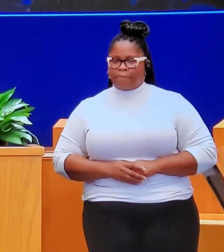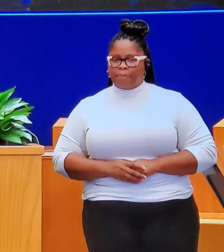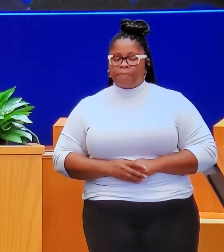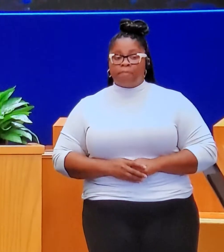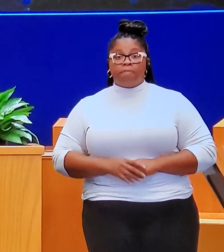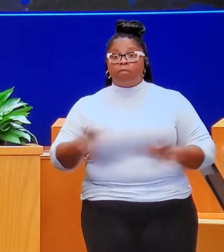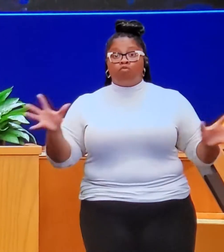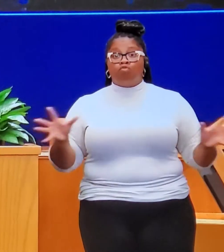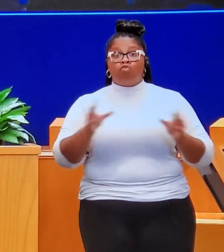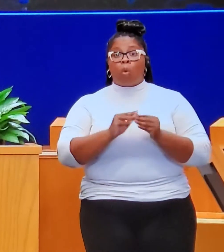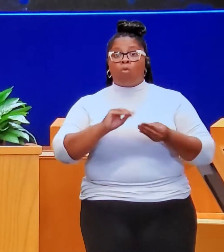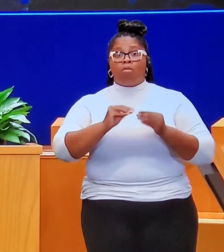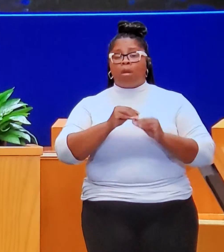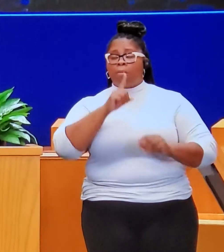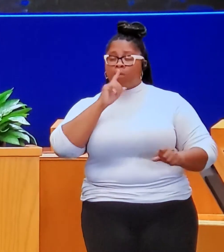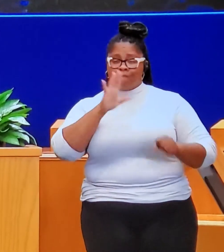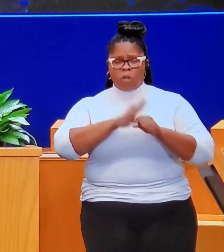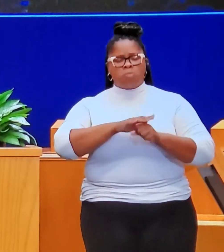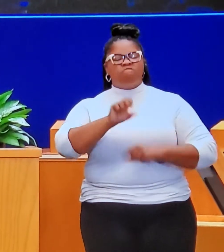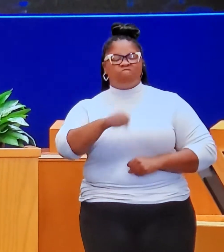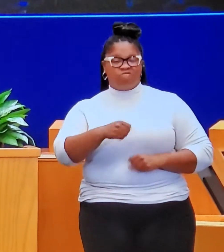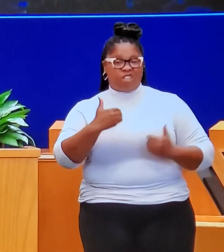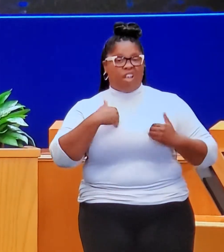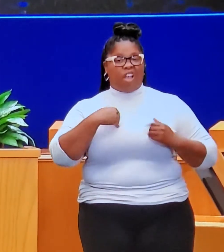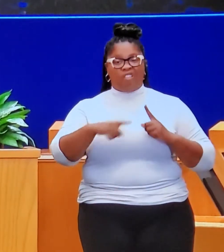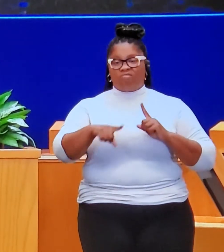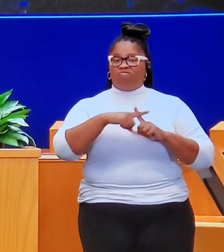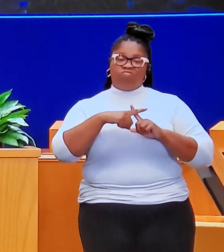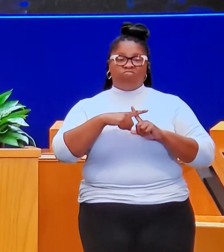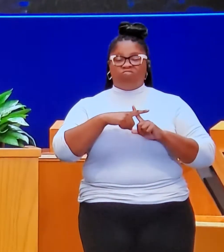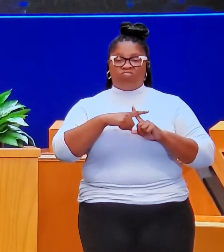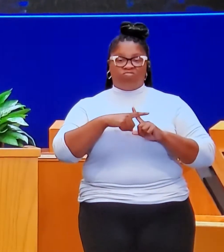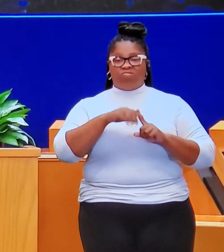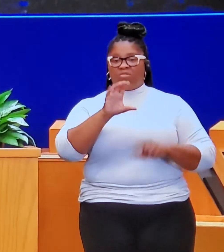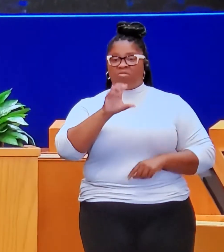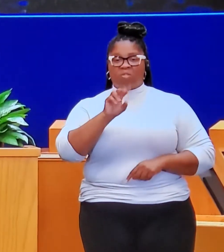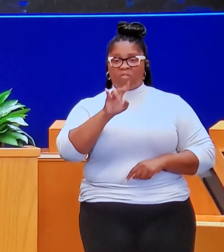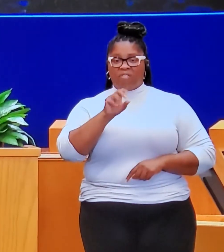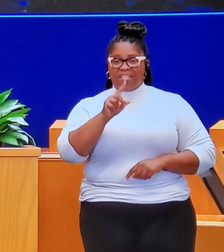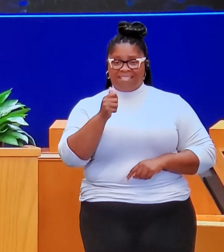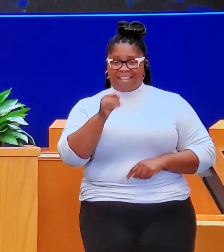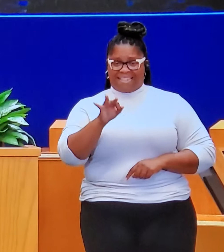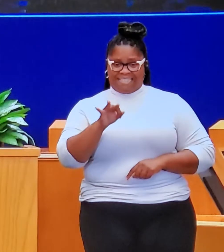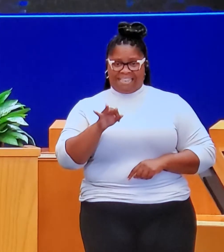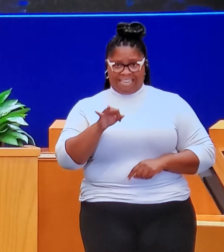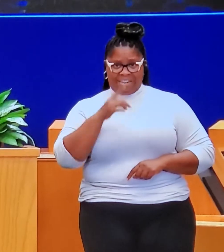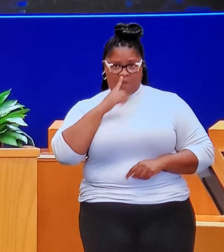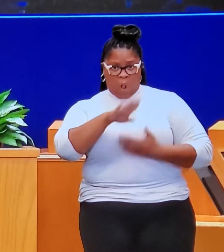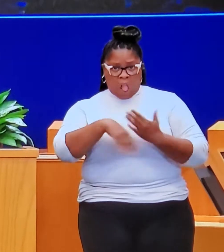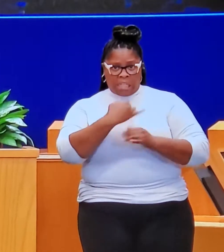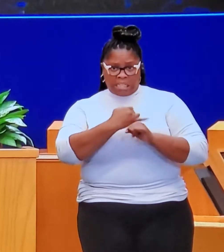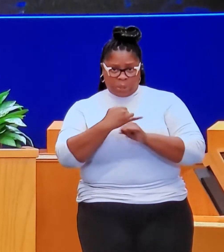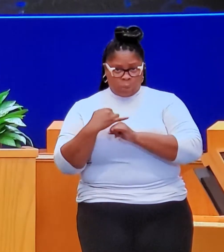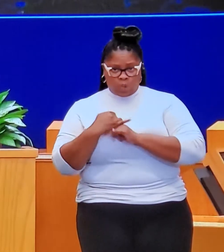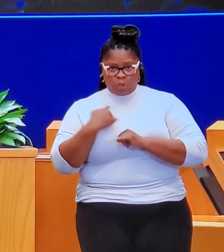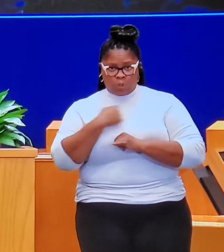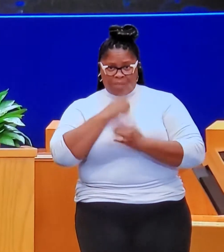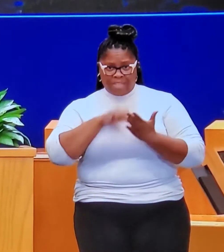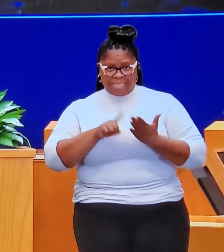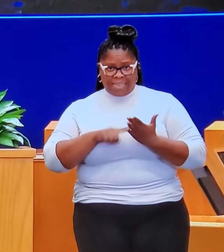confirmed cases amongst all of the institutional settings as of today that we're investigating is now